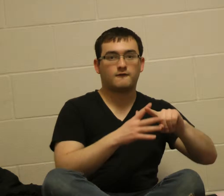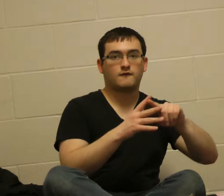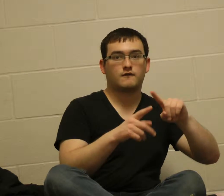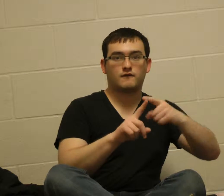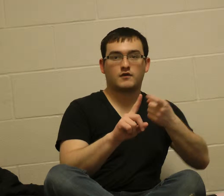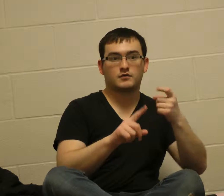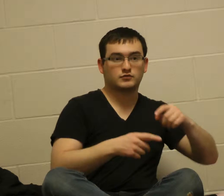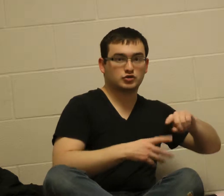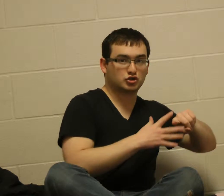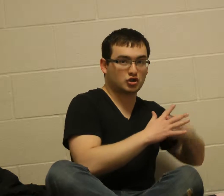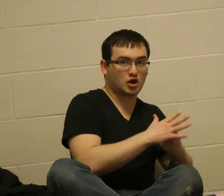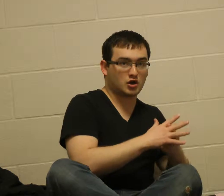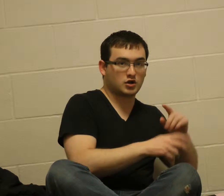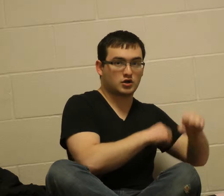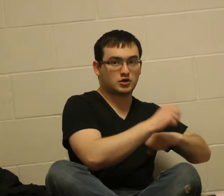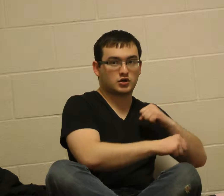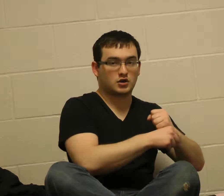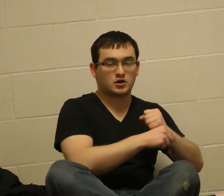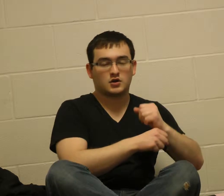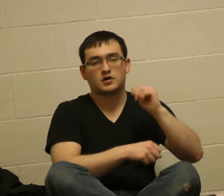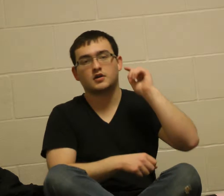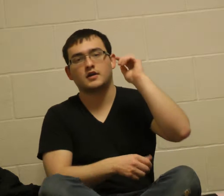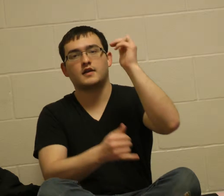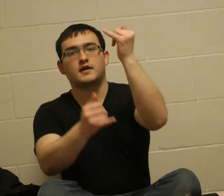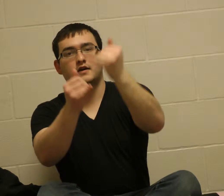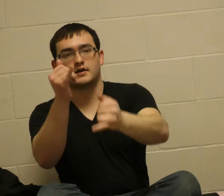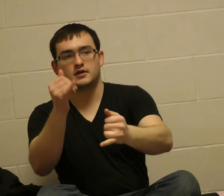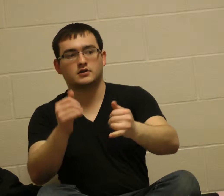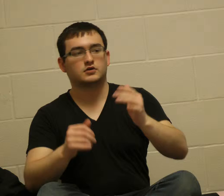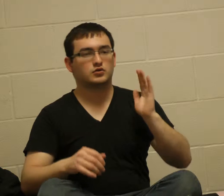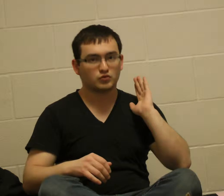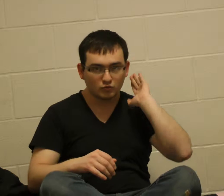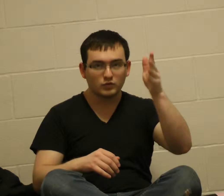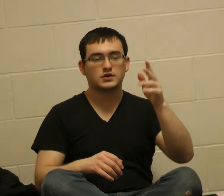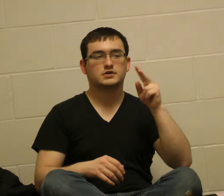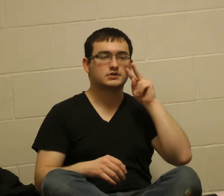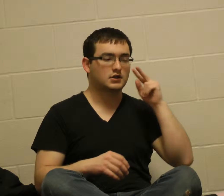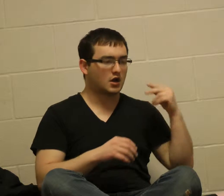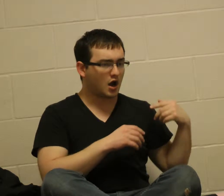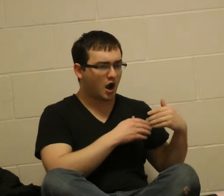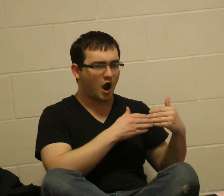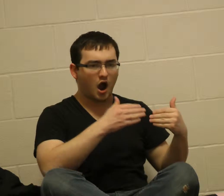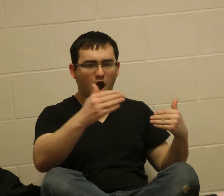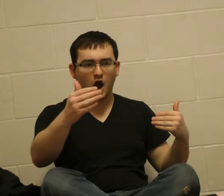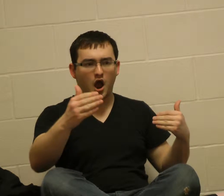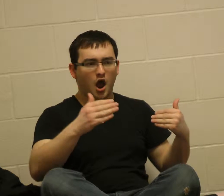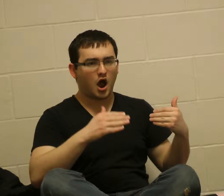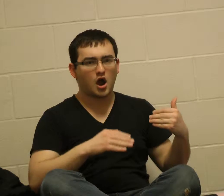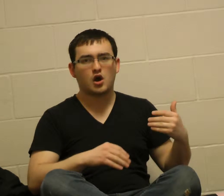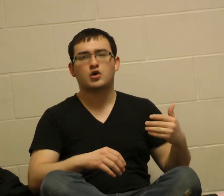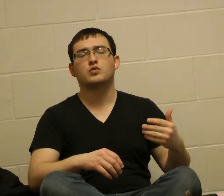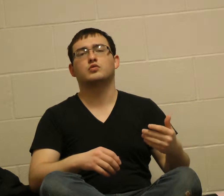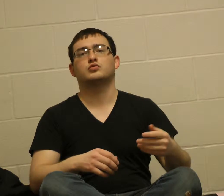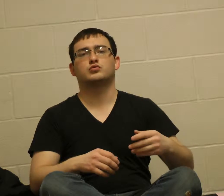most enjoyable thing you've ever done, really learning grammar should be something that you find as being pleasant and not a